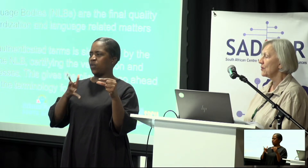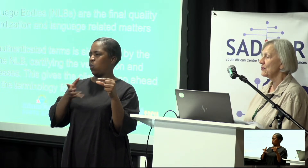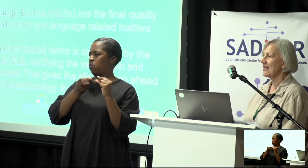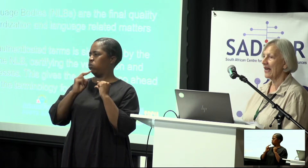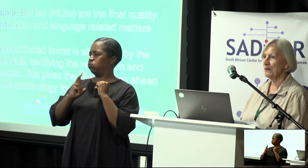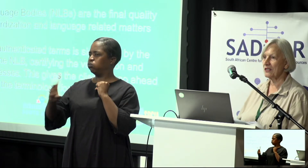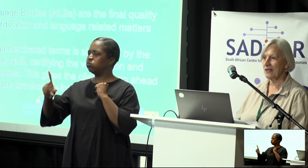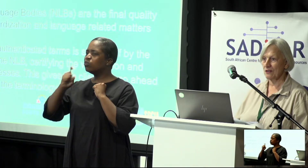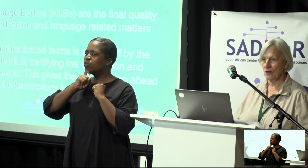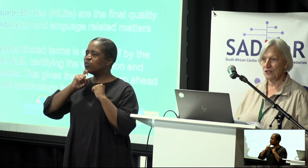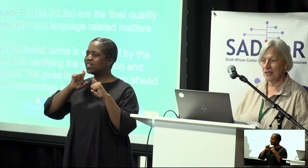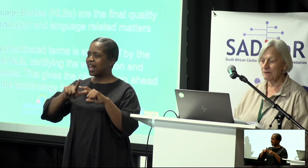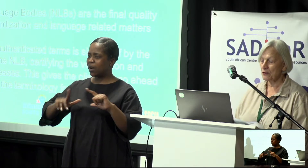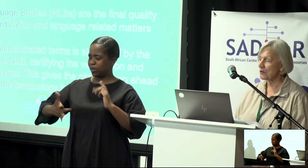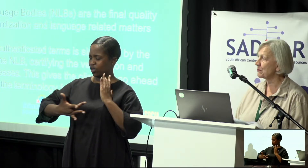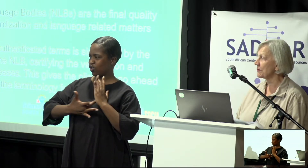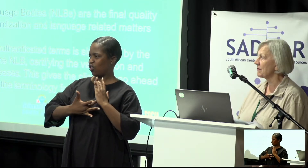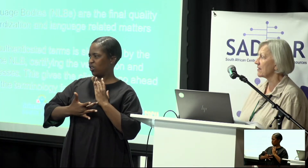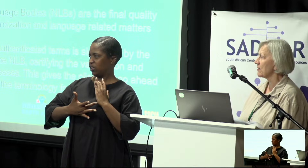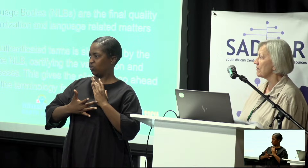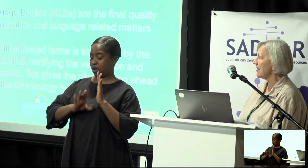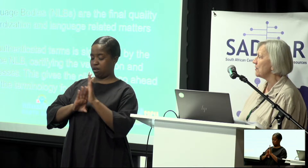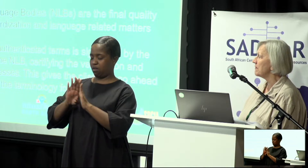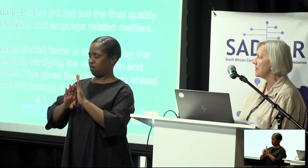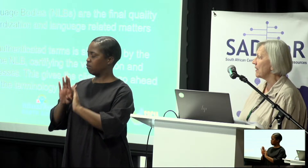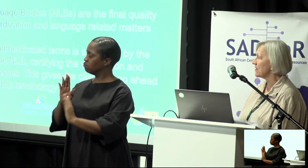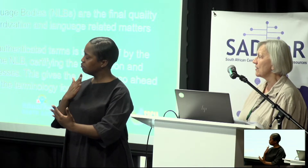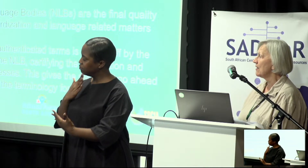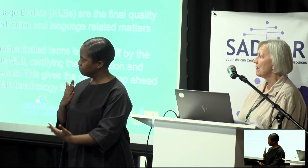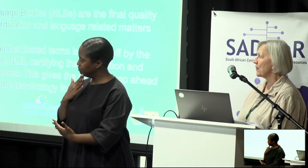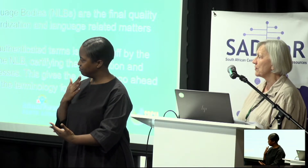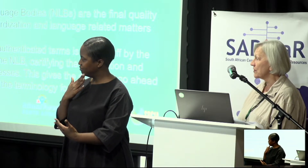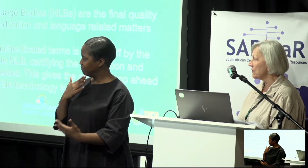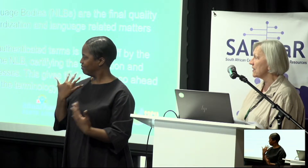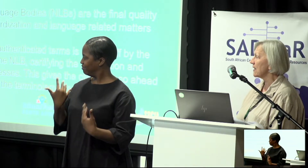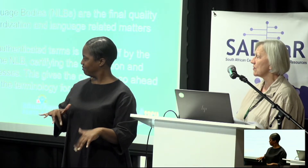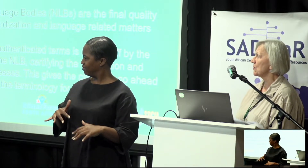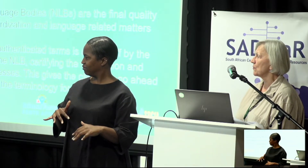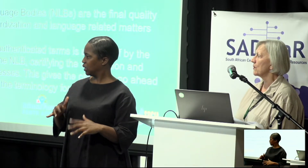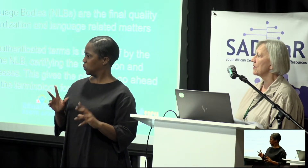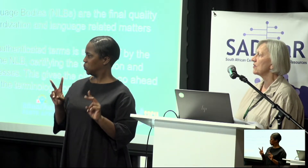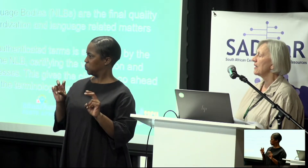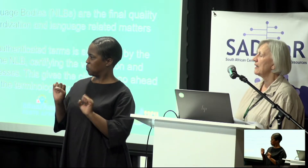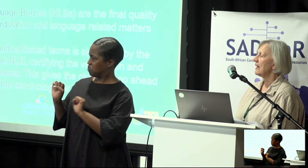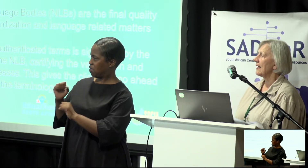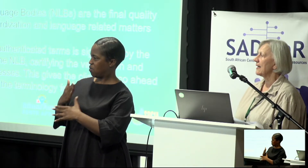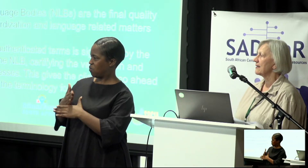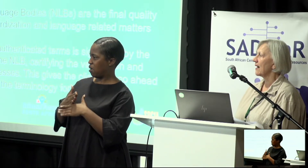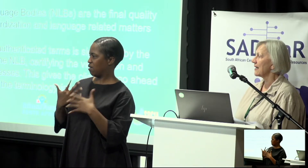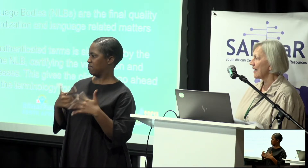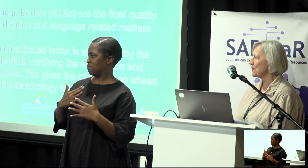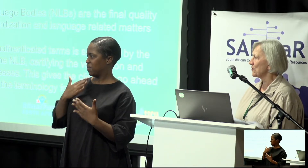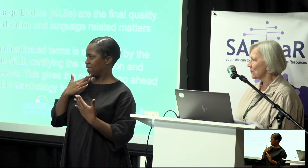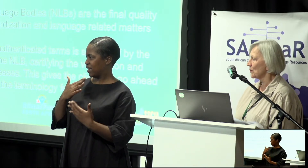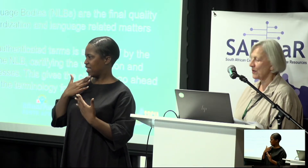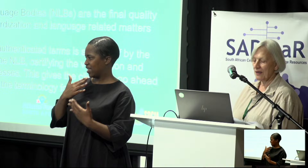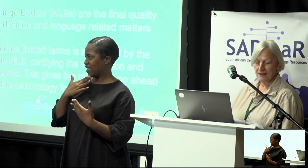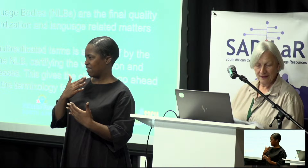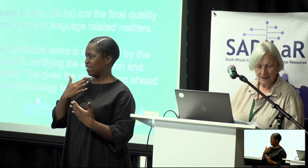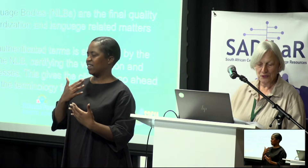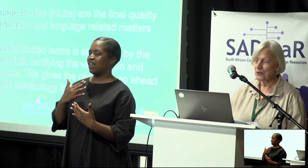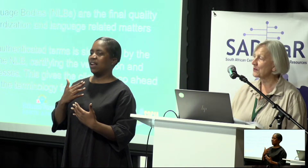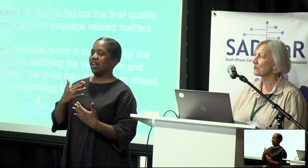of using language technology even to improve that. So thank you very much for introducing us to your work, and I'd like to